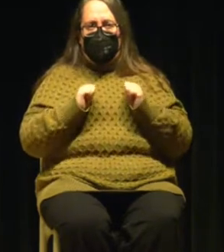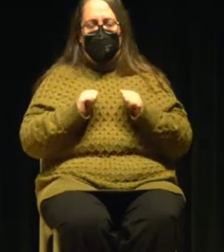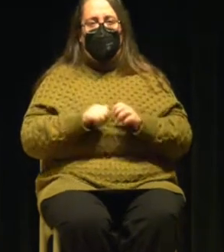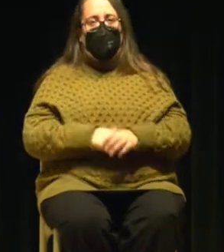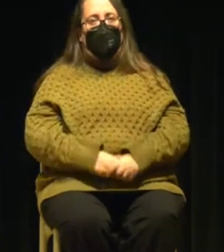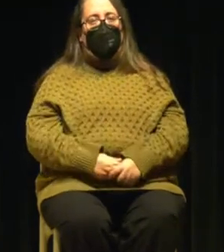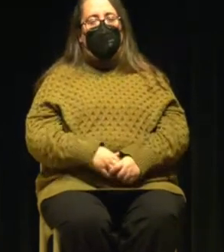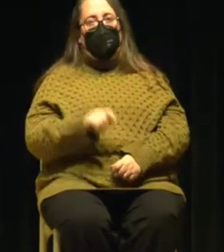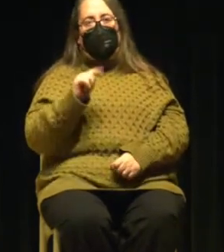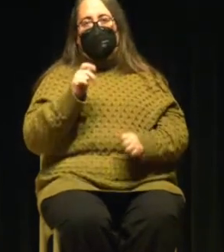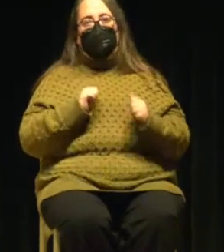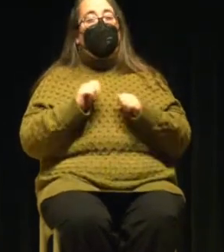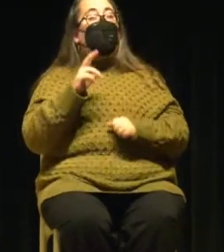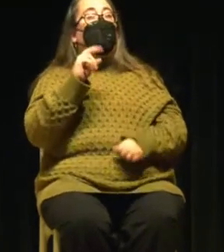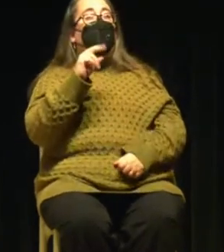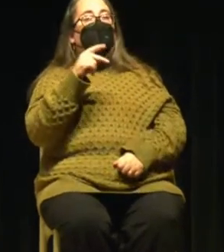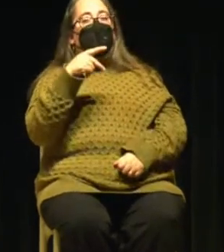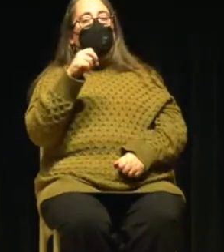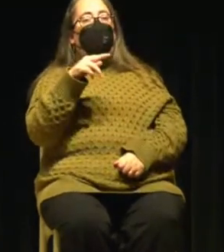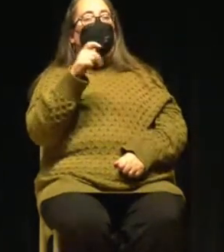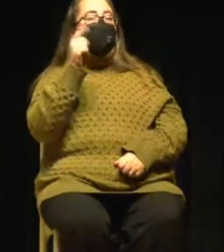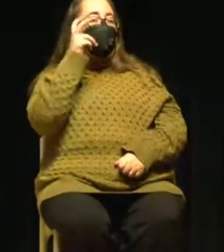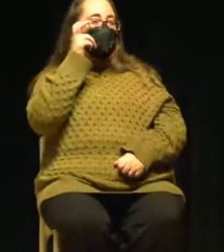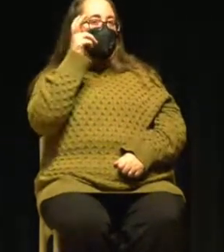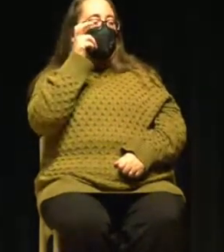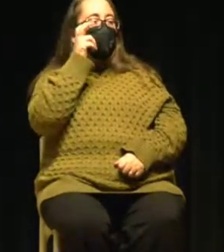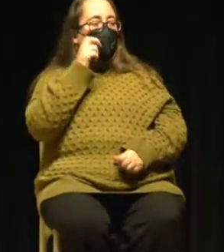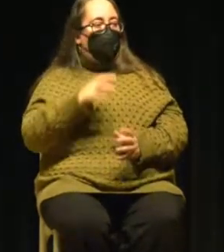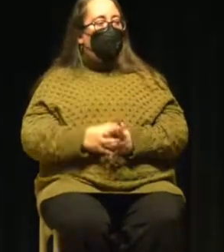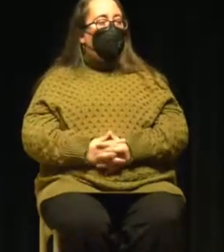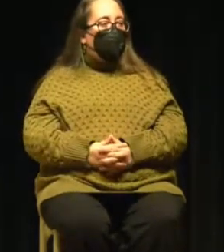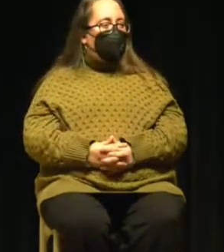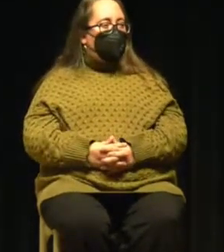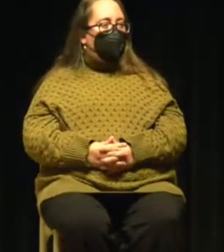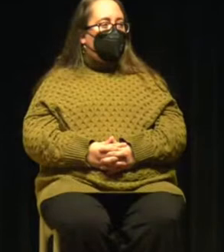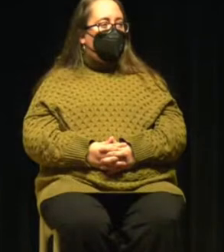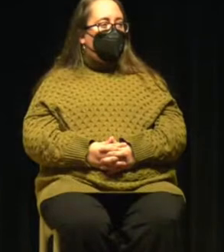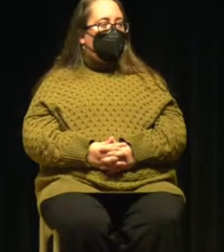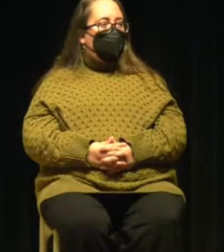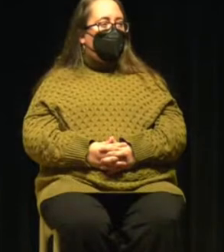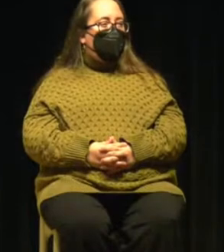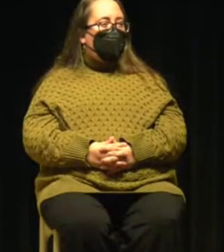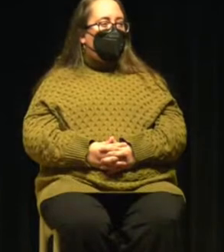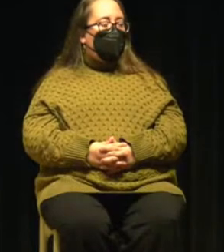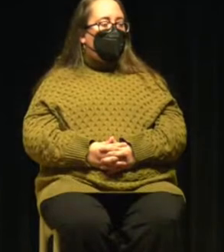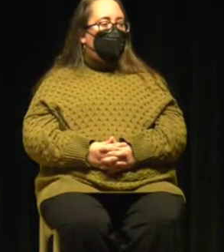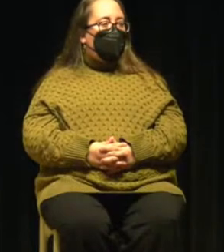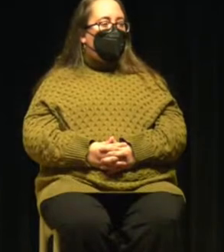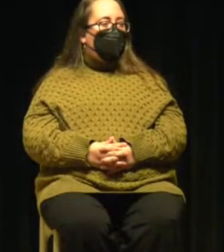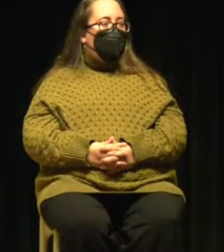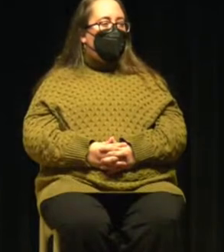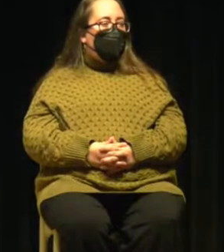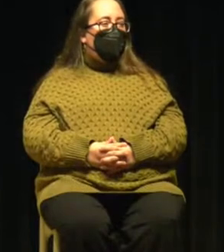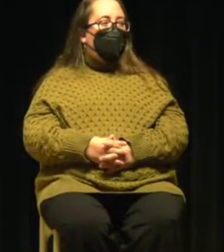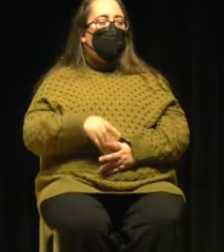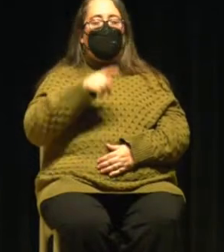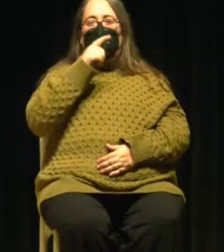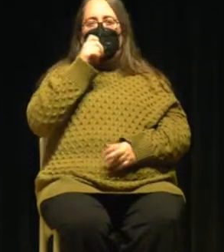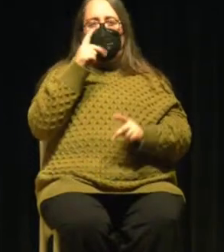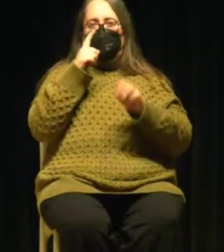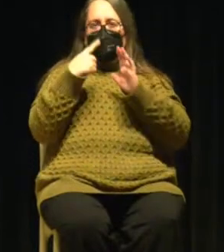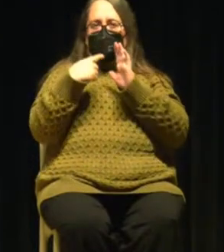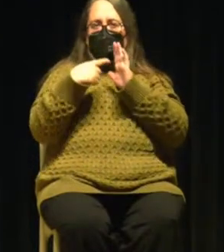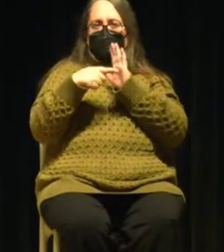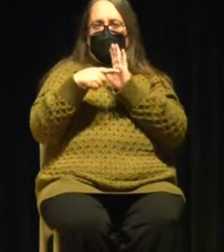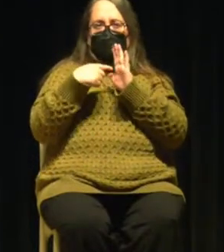a TV show. No, it's podcast. So it's audio. Podcast. Yeah. So who are these people that criticize you about your